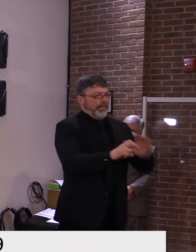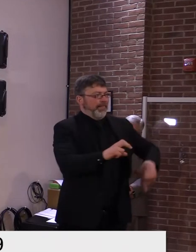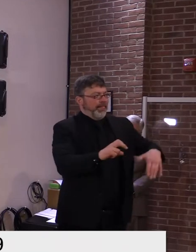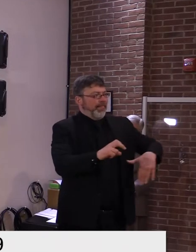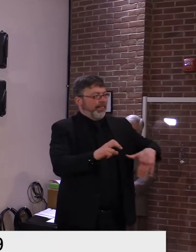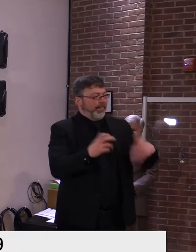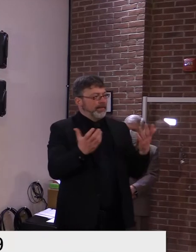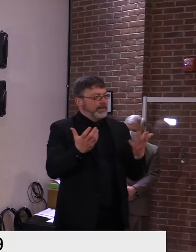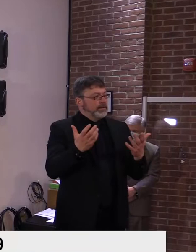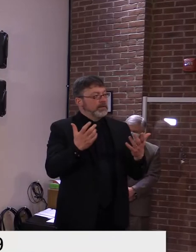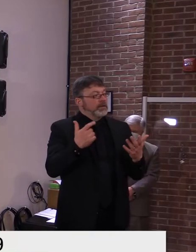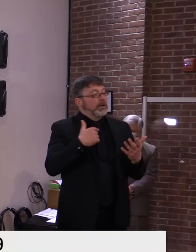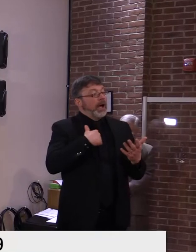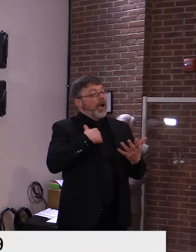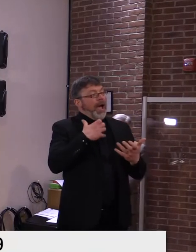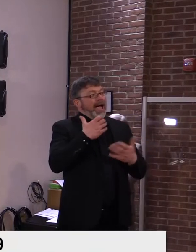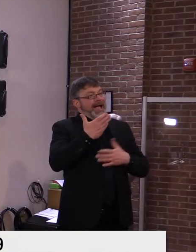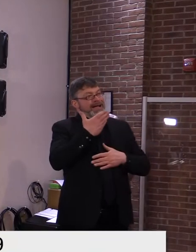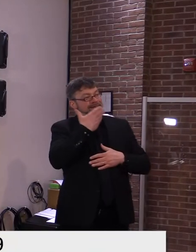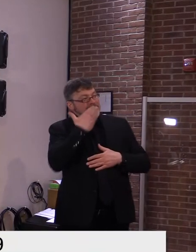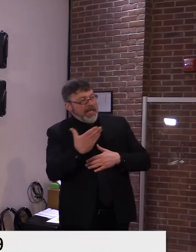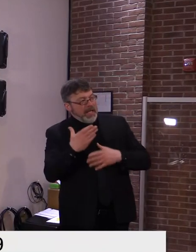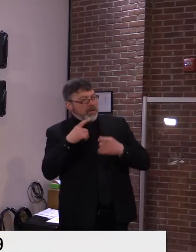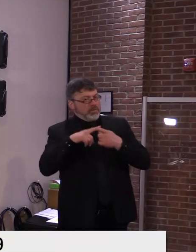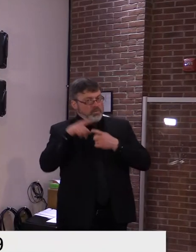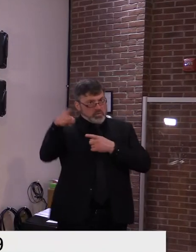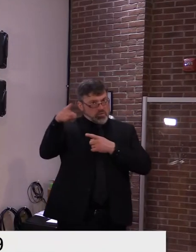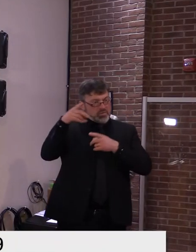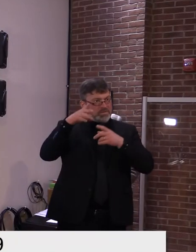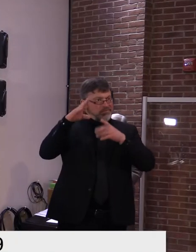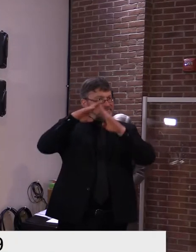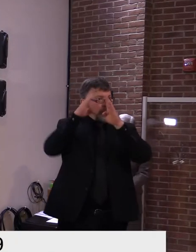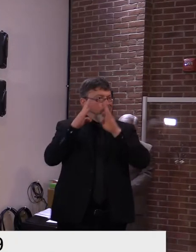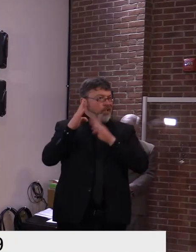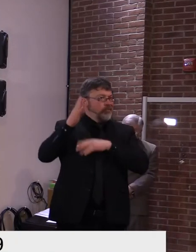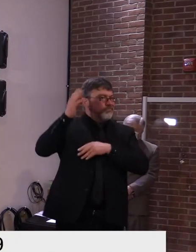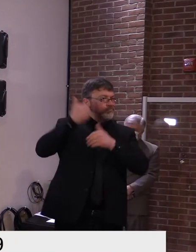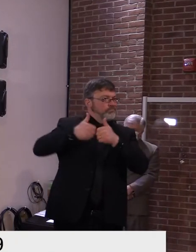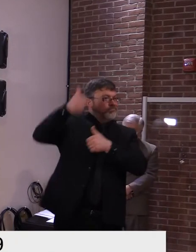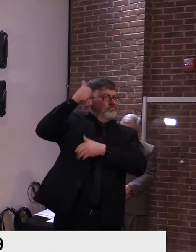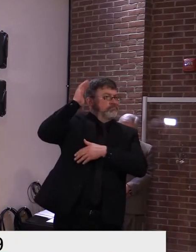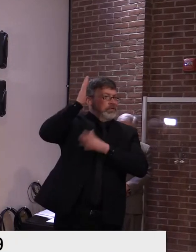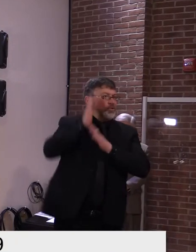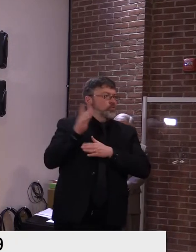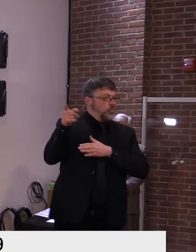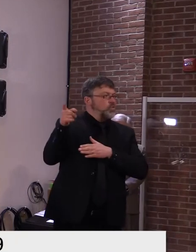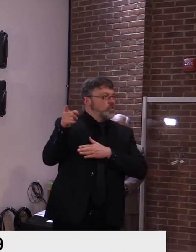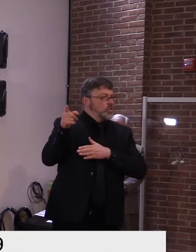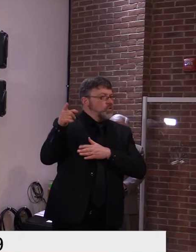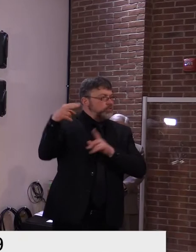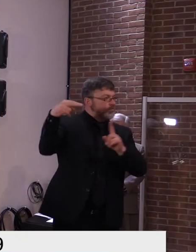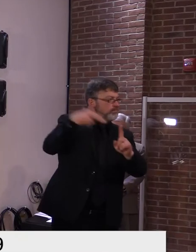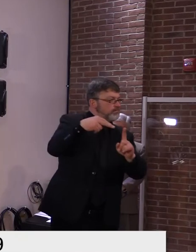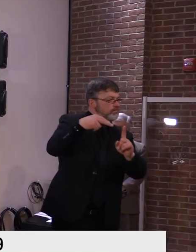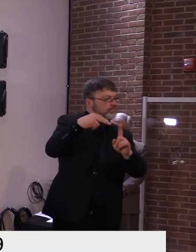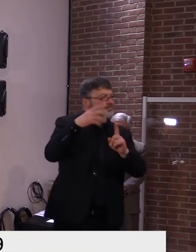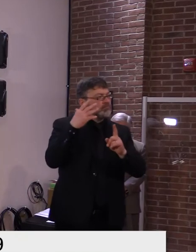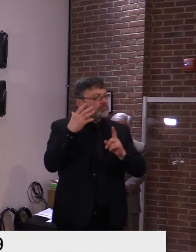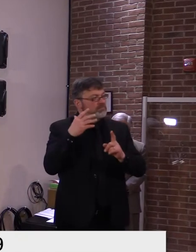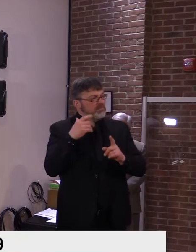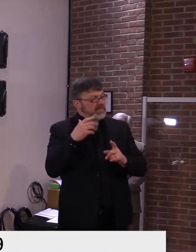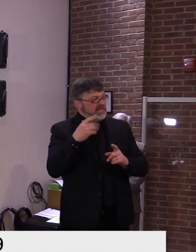particular. I know it's not easy. I mean, you've seen that I've had to make some decisions over the last 4 years that